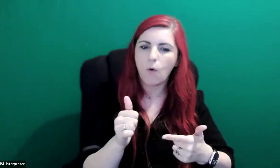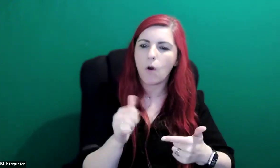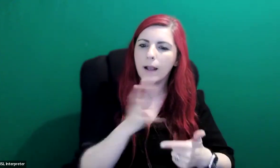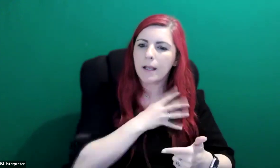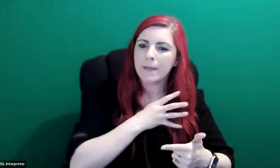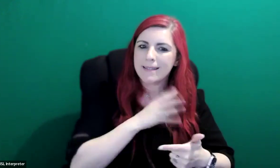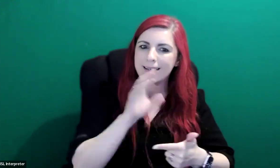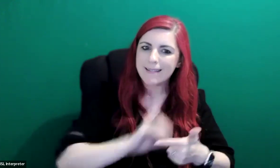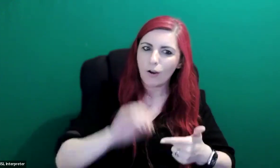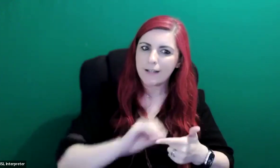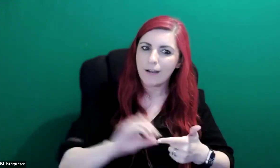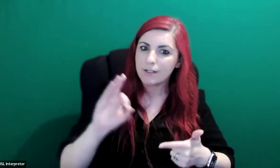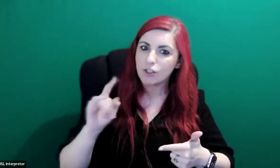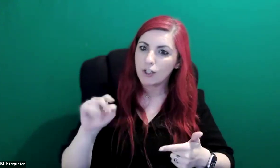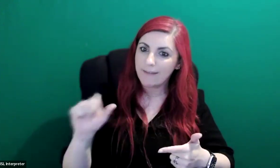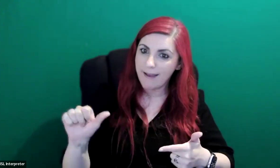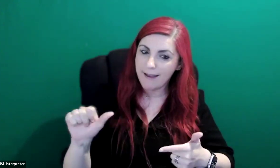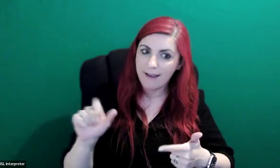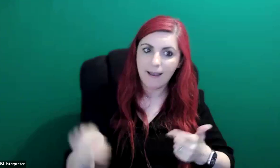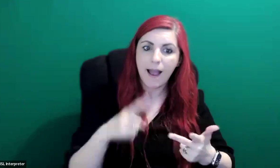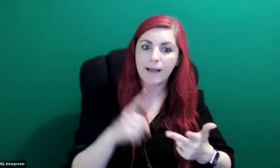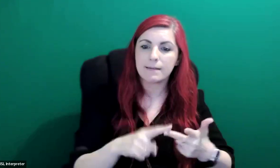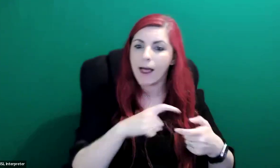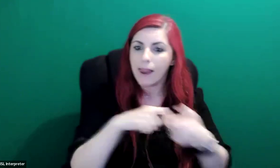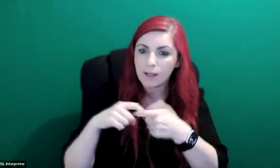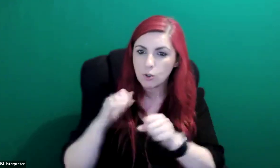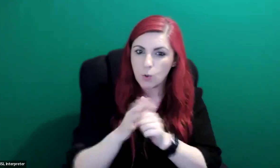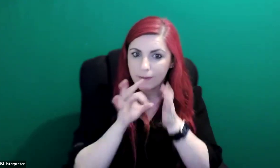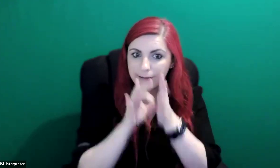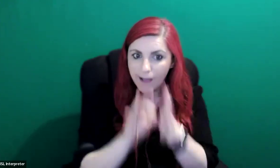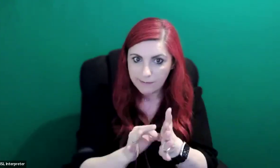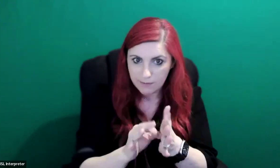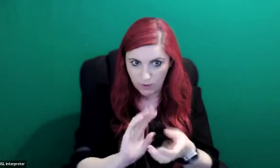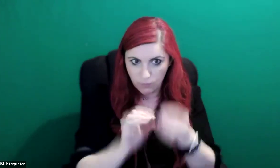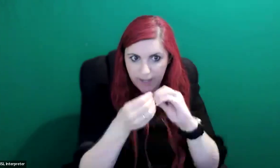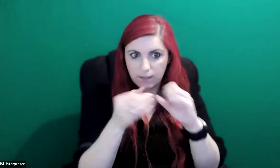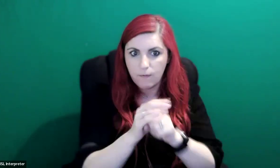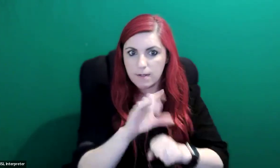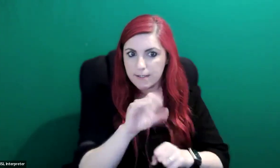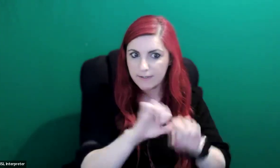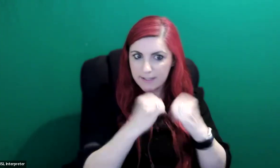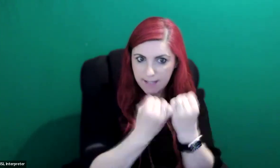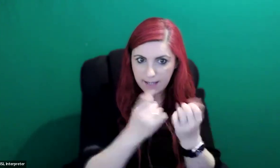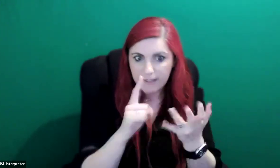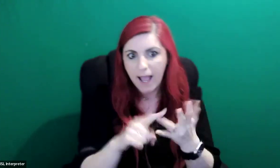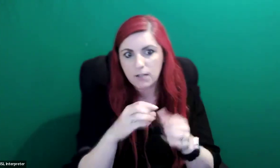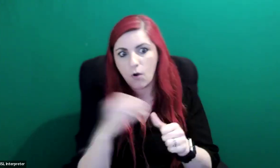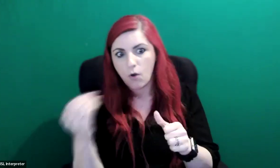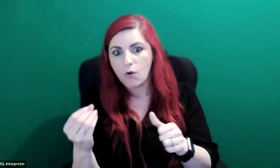in Geneva and a link to the guidance that we've produced for civil society, as well as an easy to read